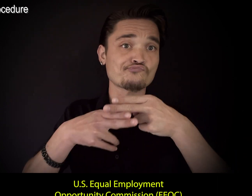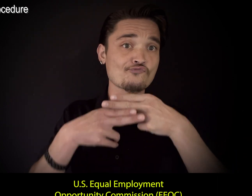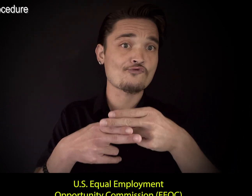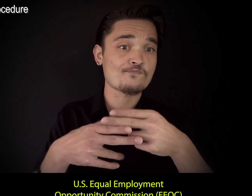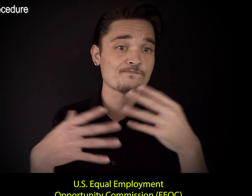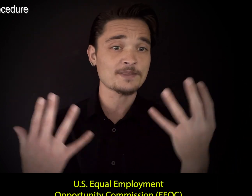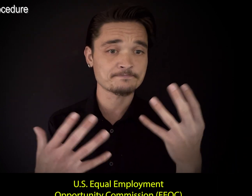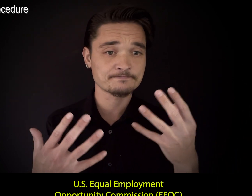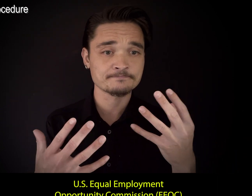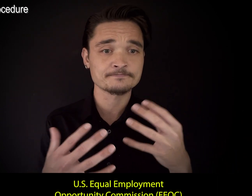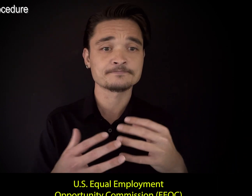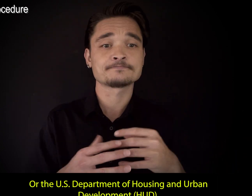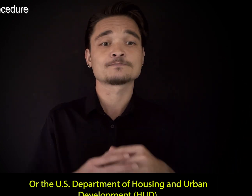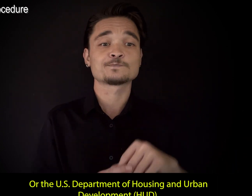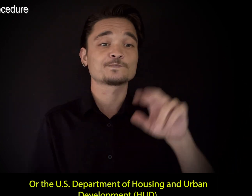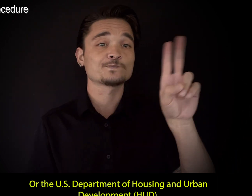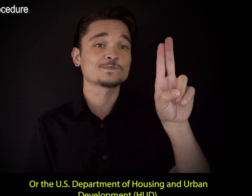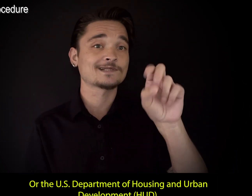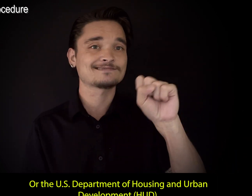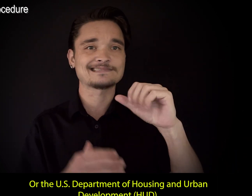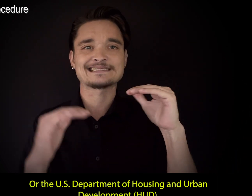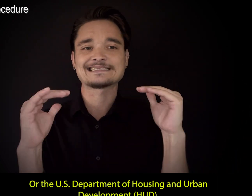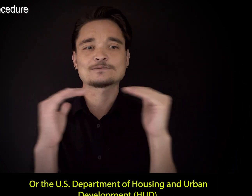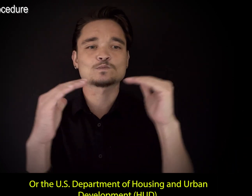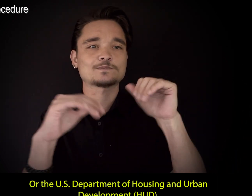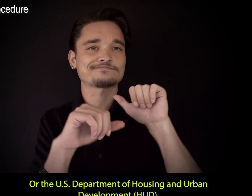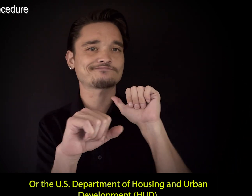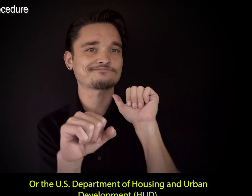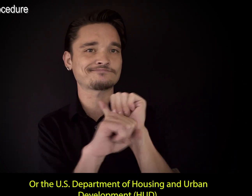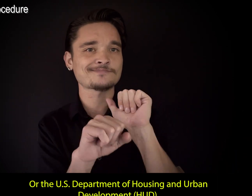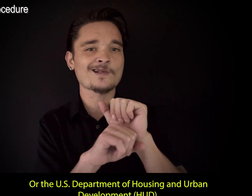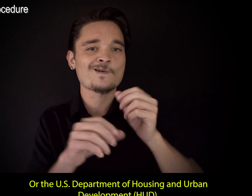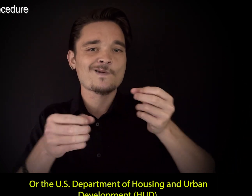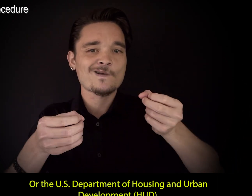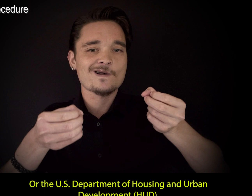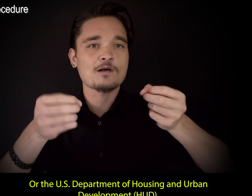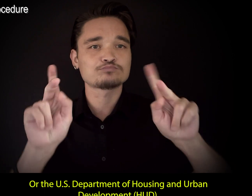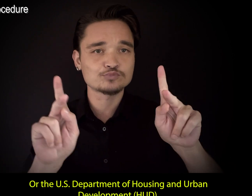EEOC, or the U.S. Department of Housing and Urban Development, HUD.